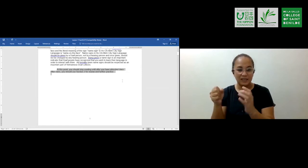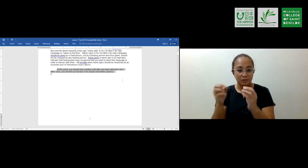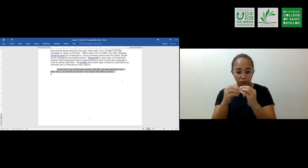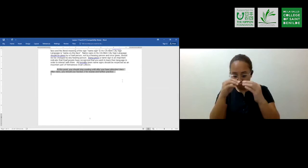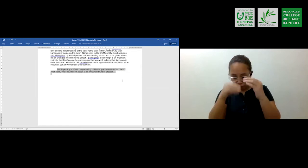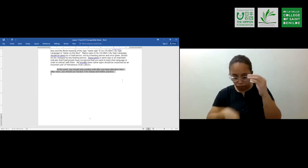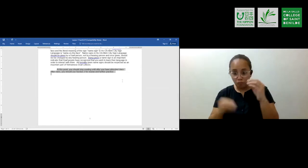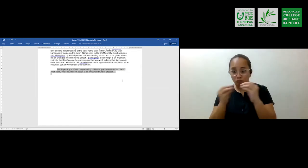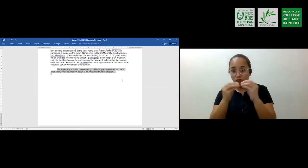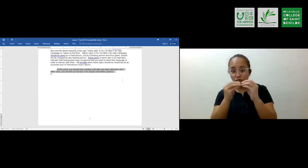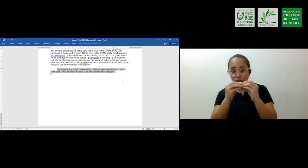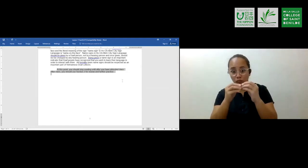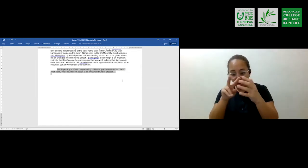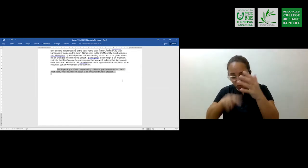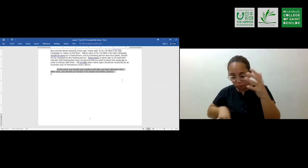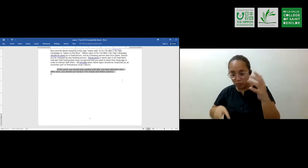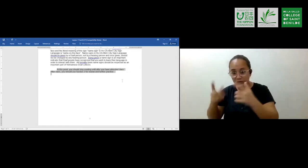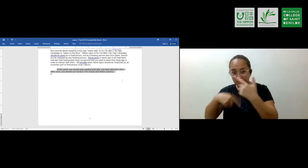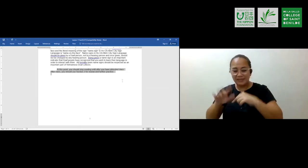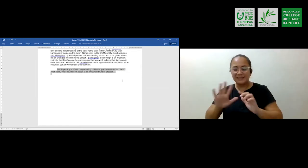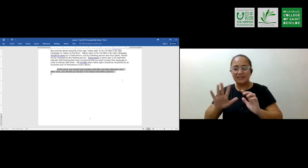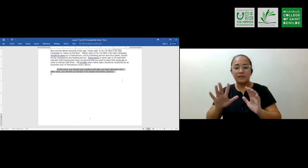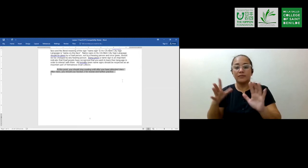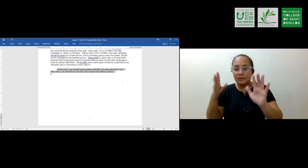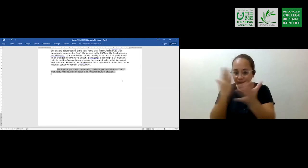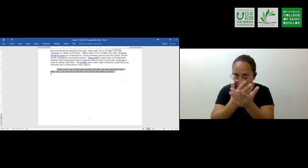not look at the signs.